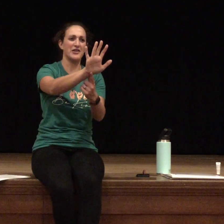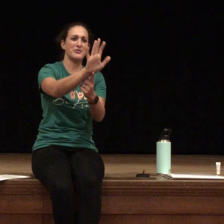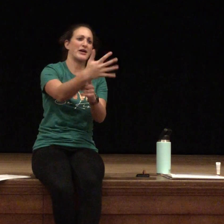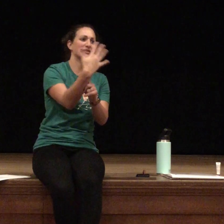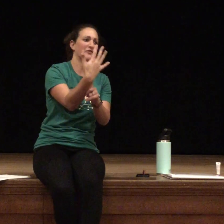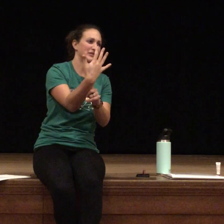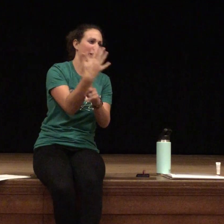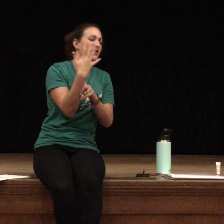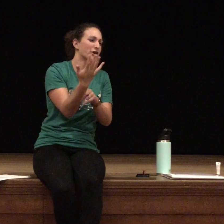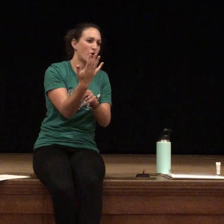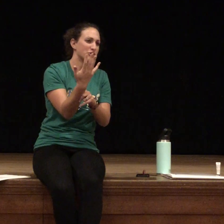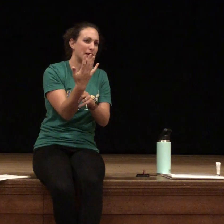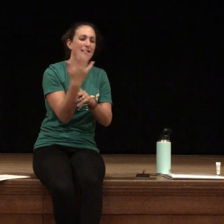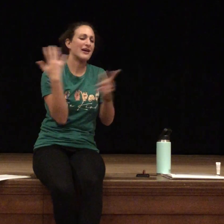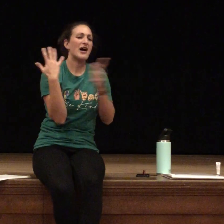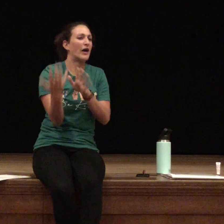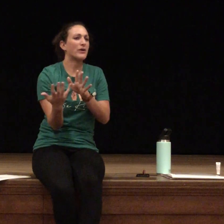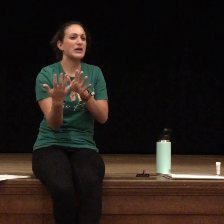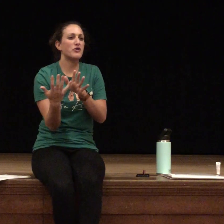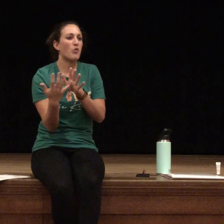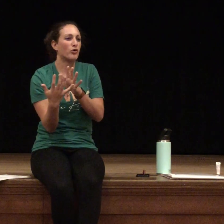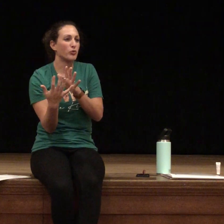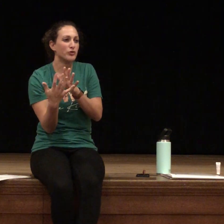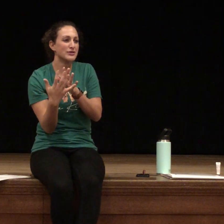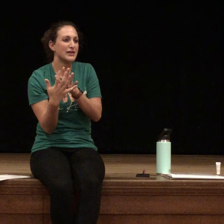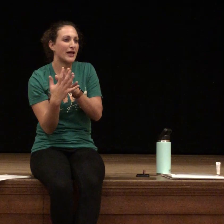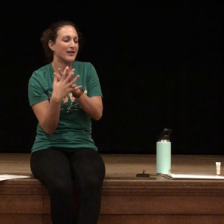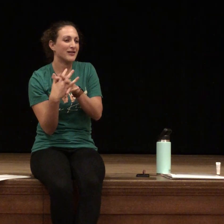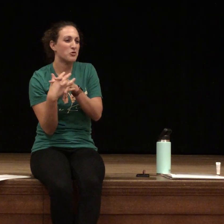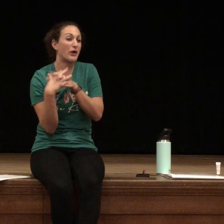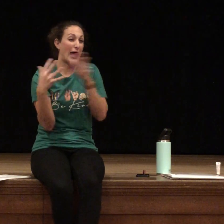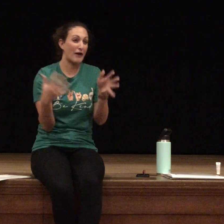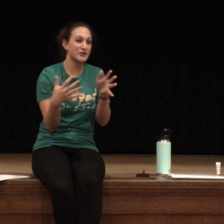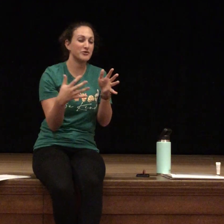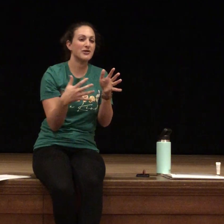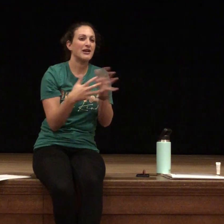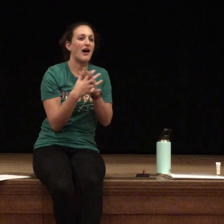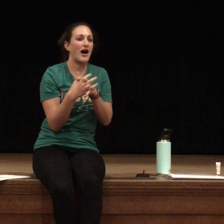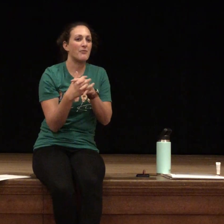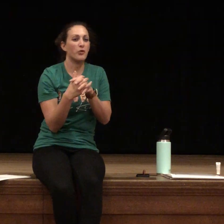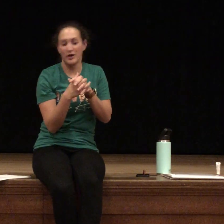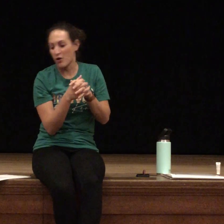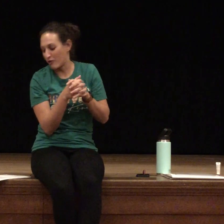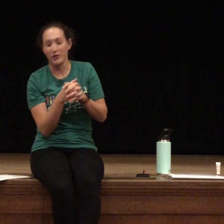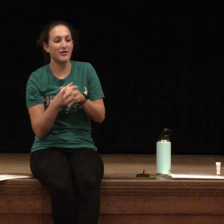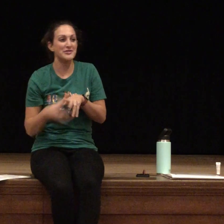way instead of this way. They're gonna know what you mean. I don't wanna give you more rules than what I have to. We're gonna go over some